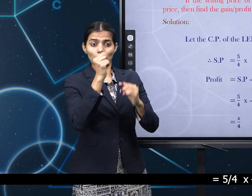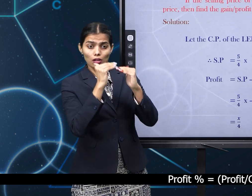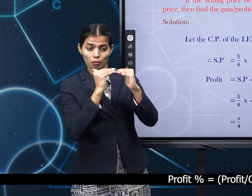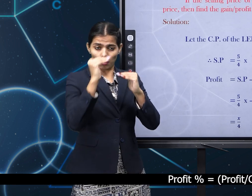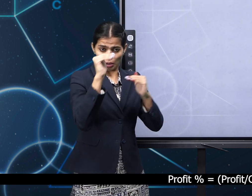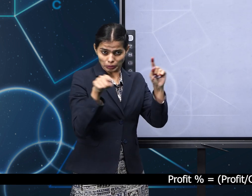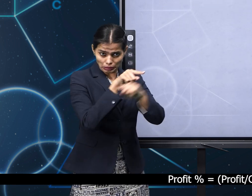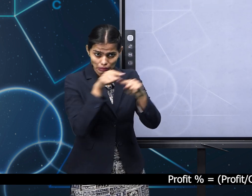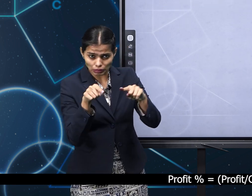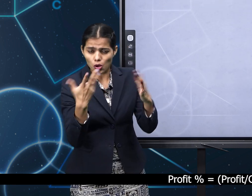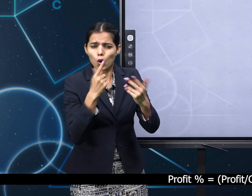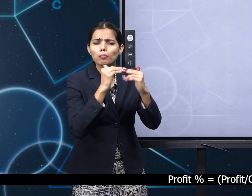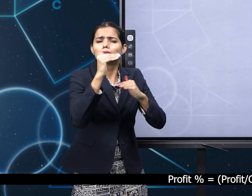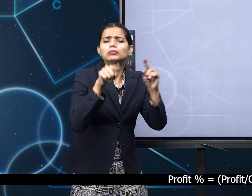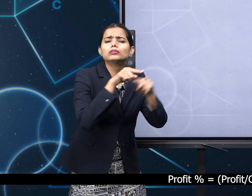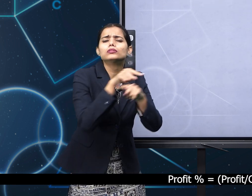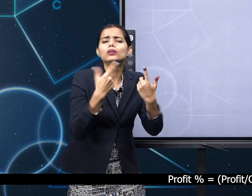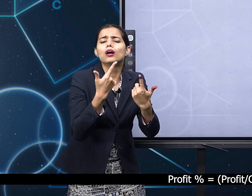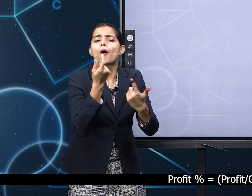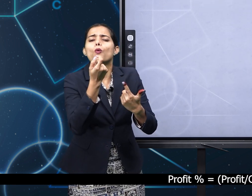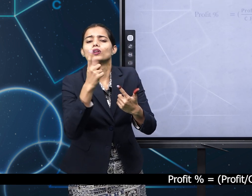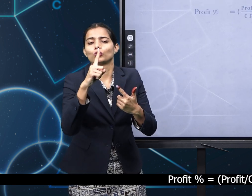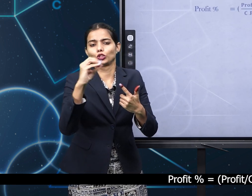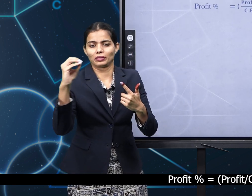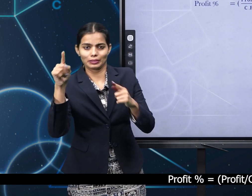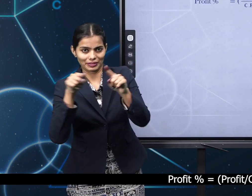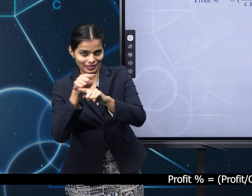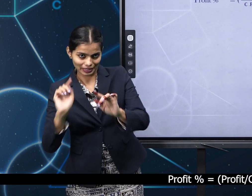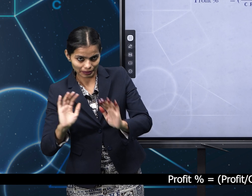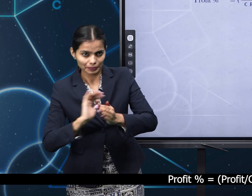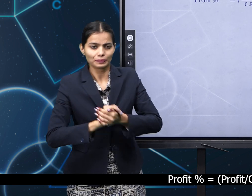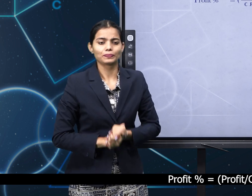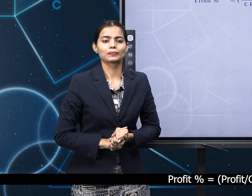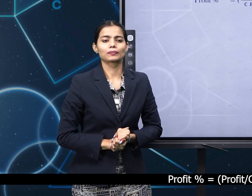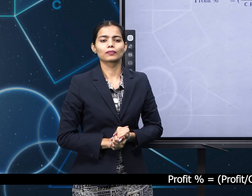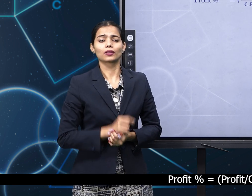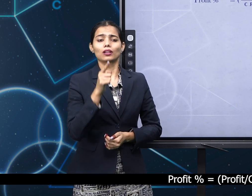Profit percent is equal to 100%.